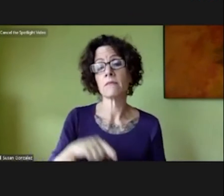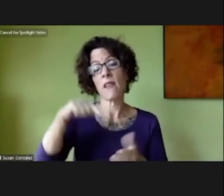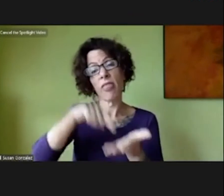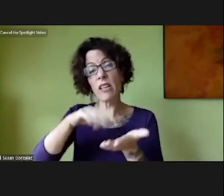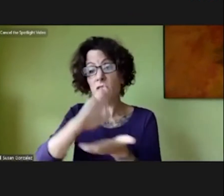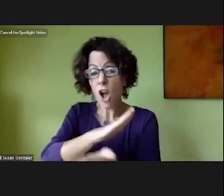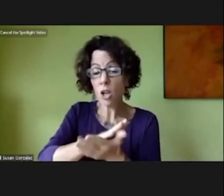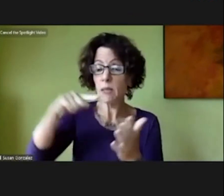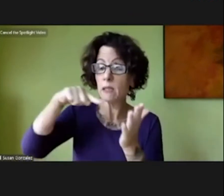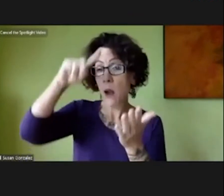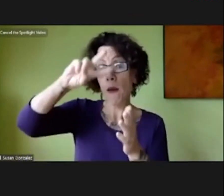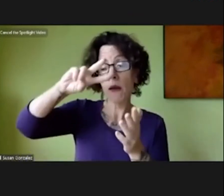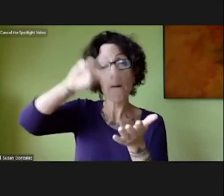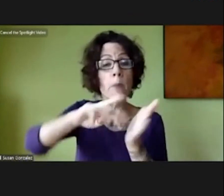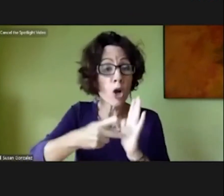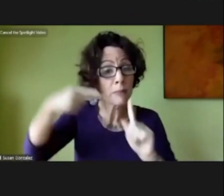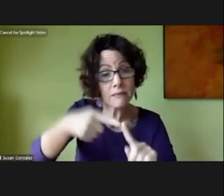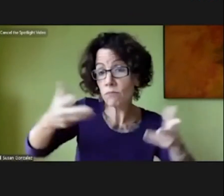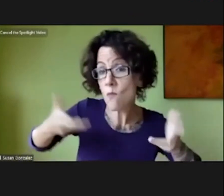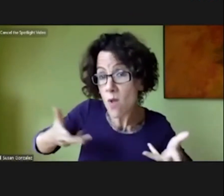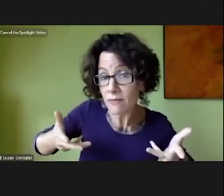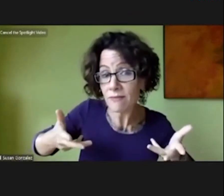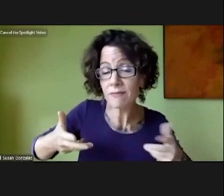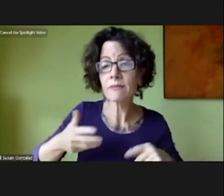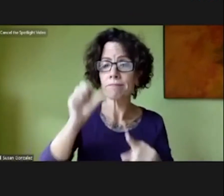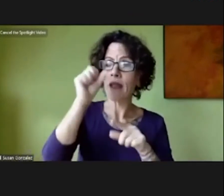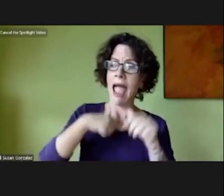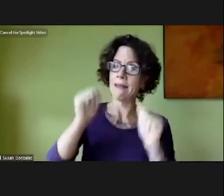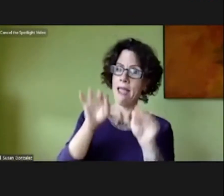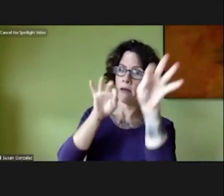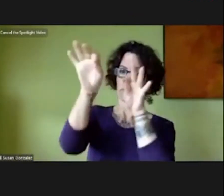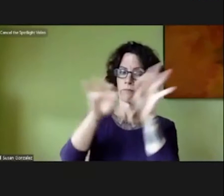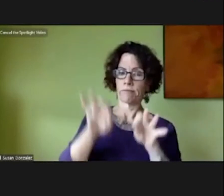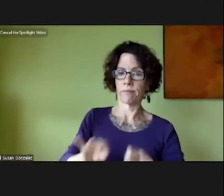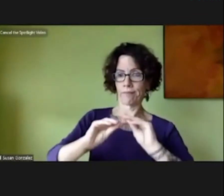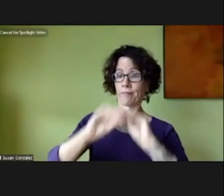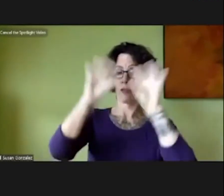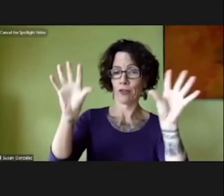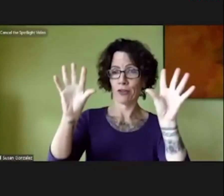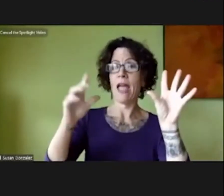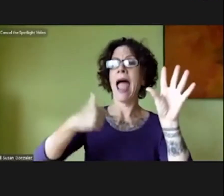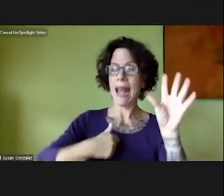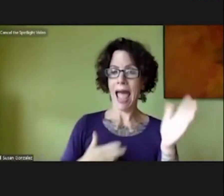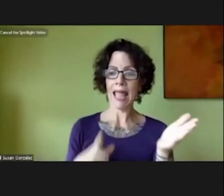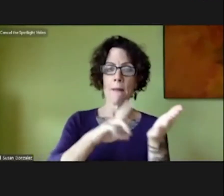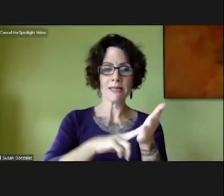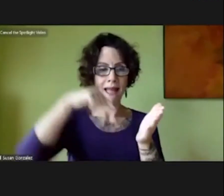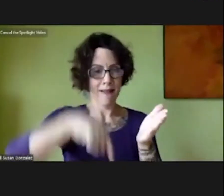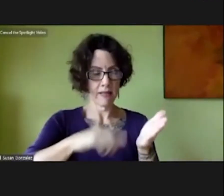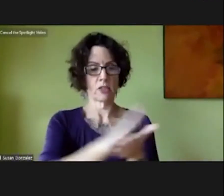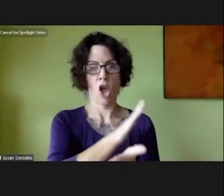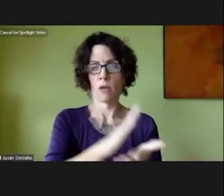signing. This document is what the document is for. I can explain